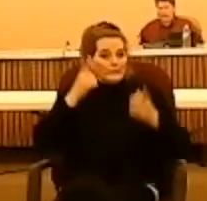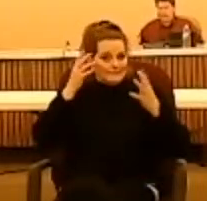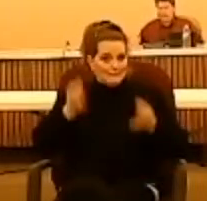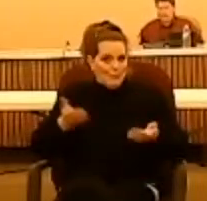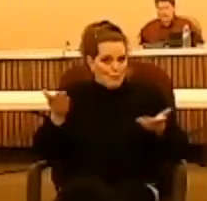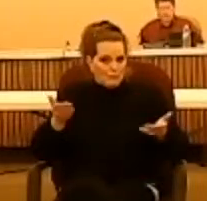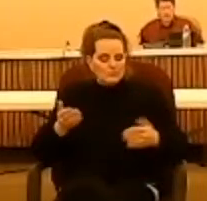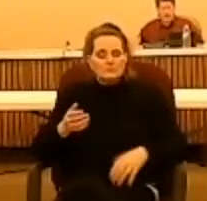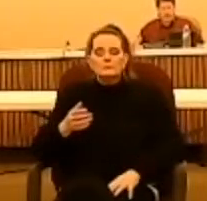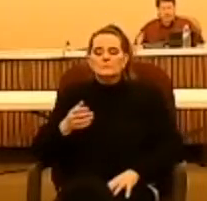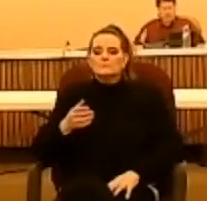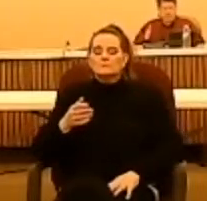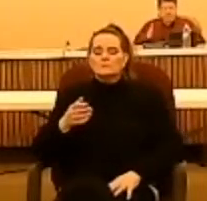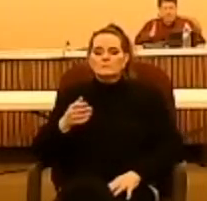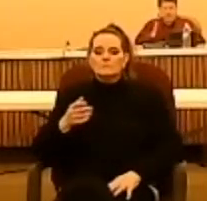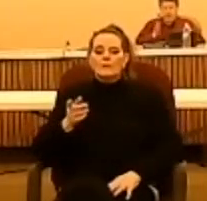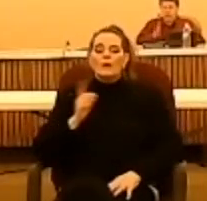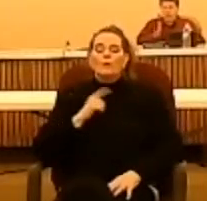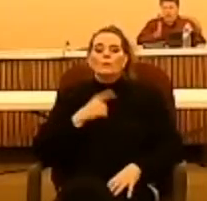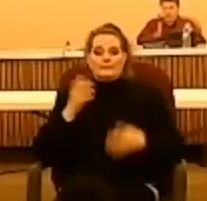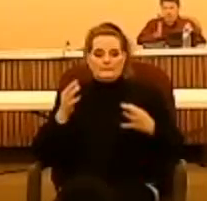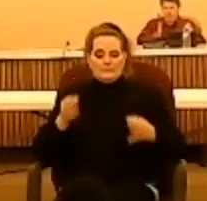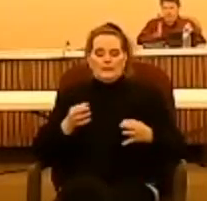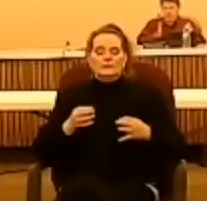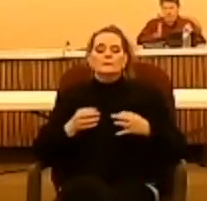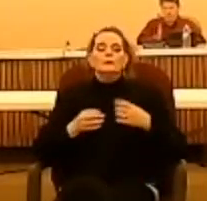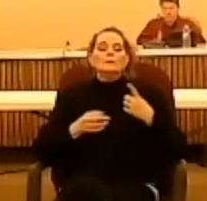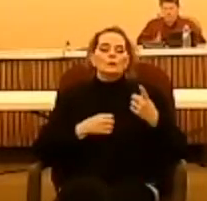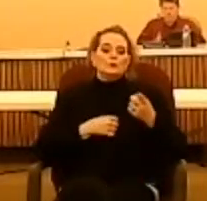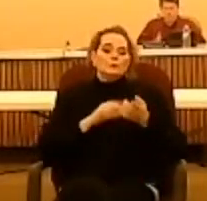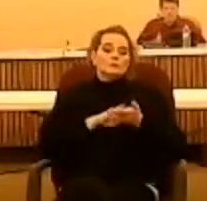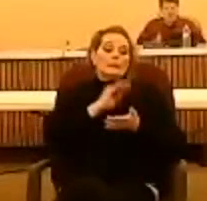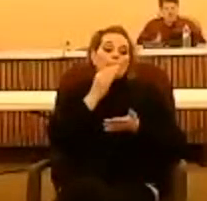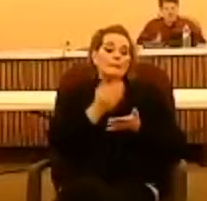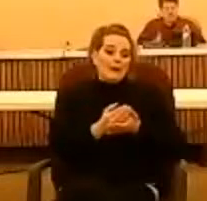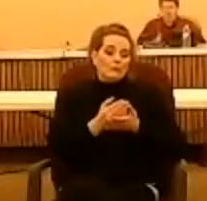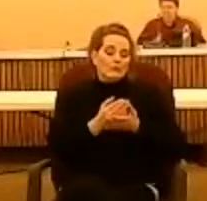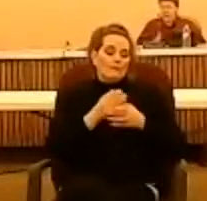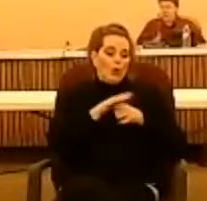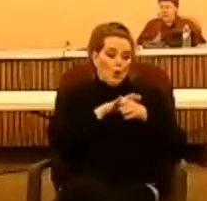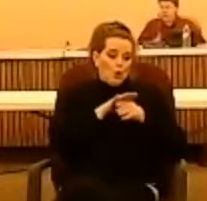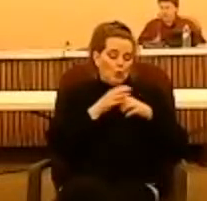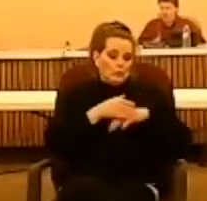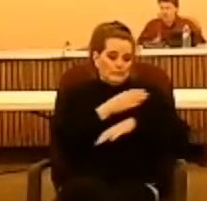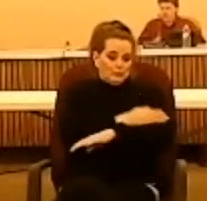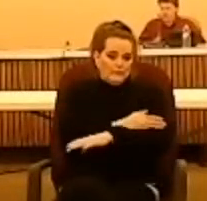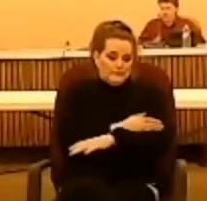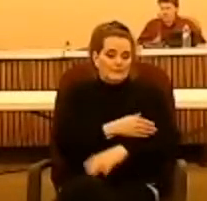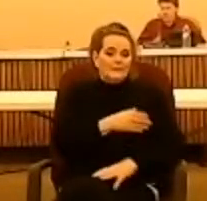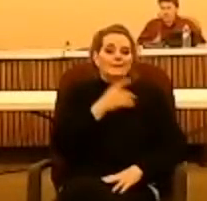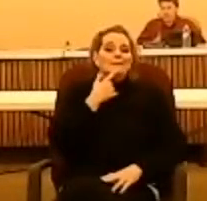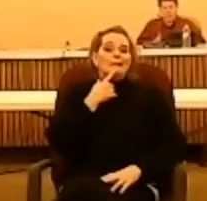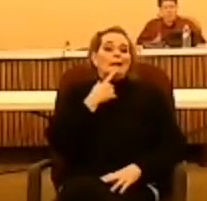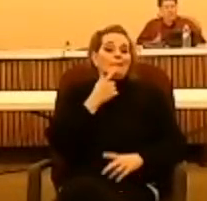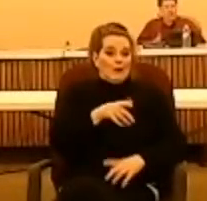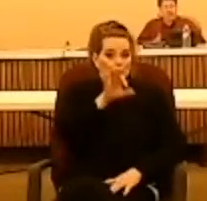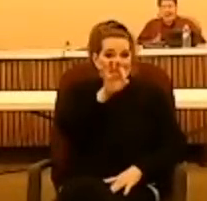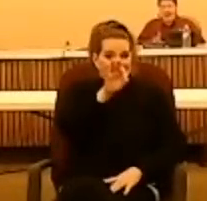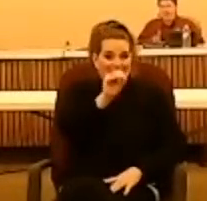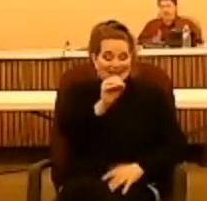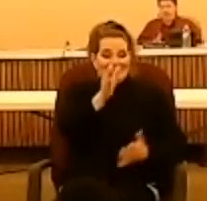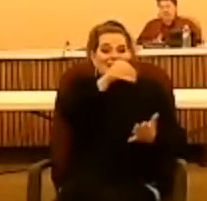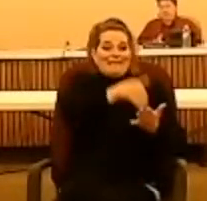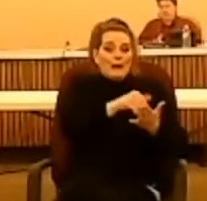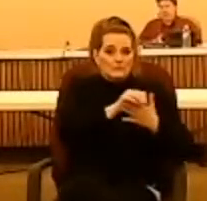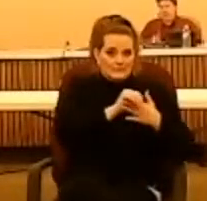on is that you take the amount of their local improvements, in this case, $90,000, and